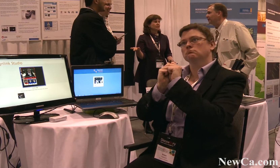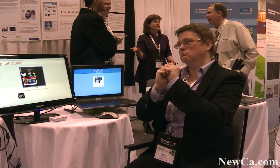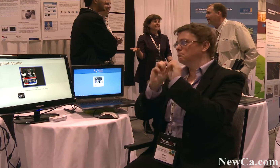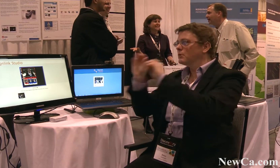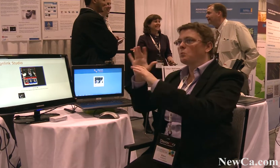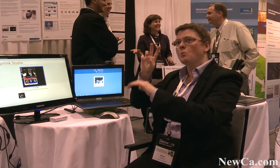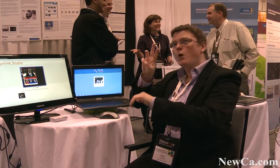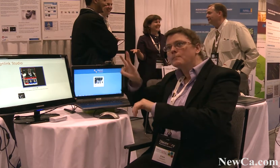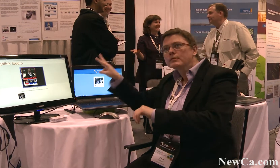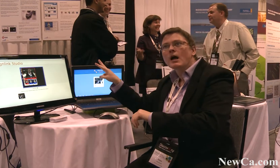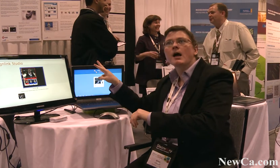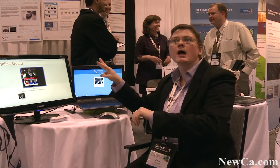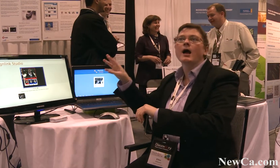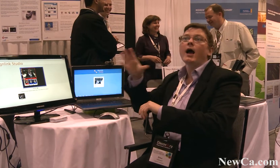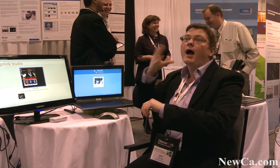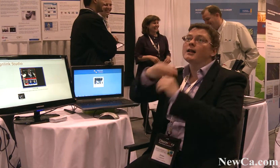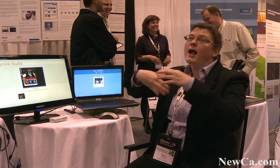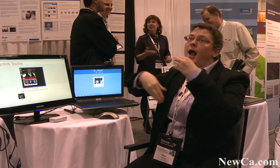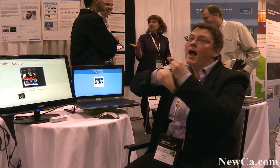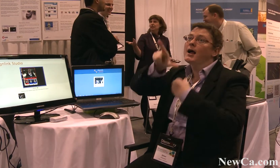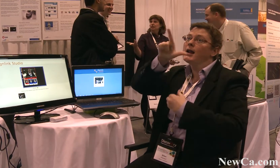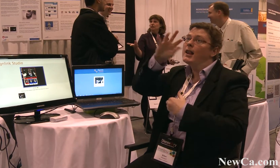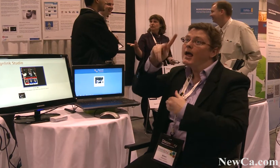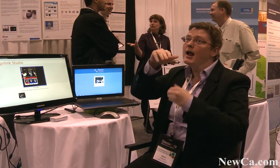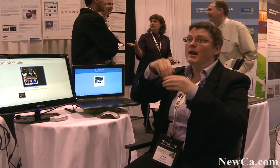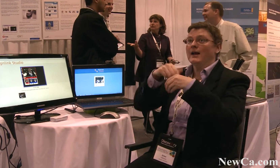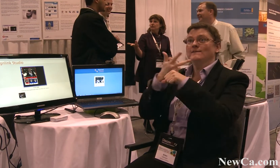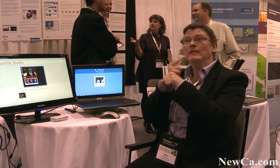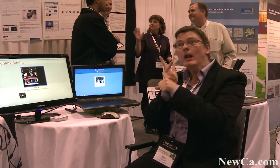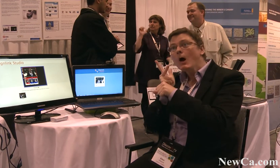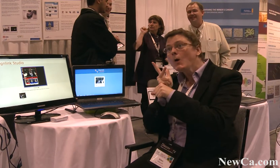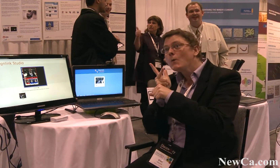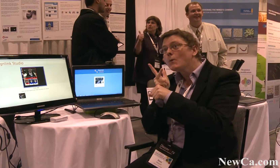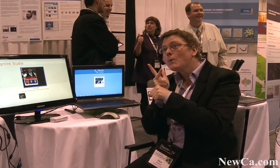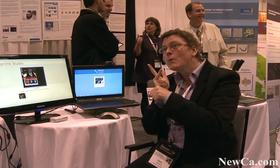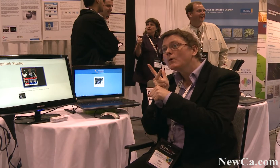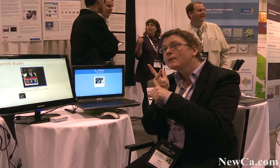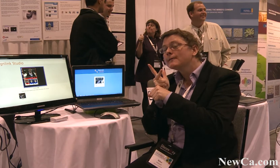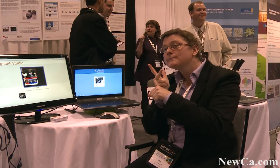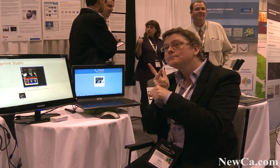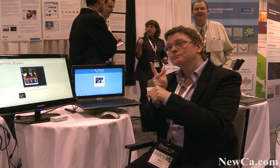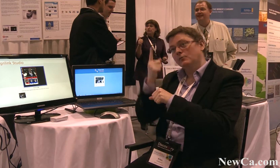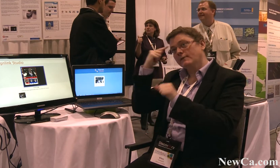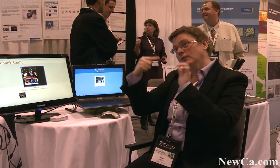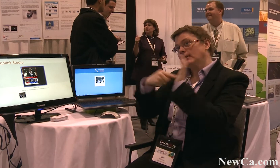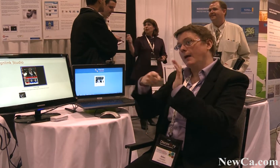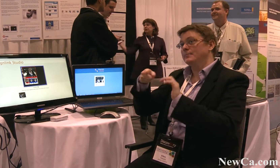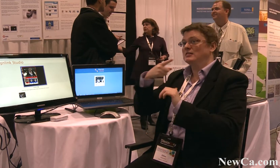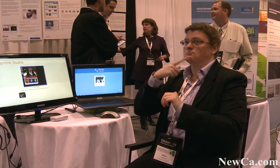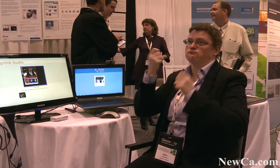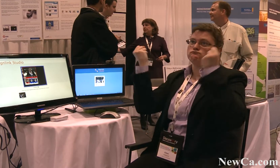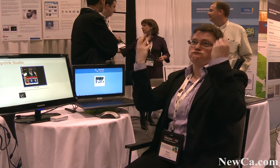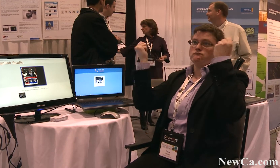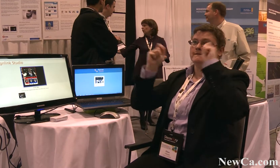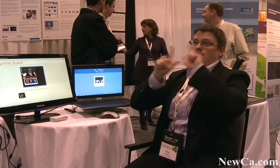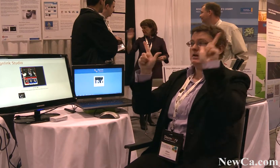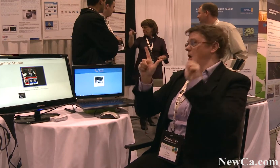visual-based navigation cues and visual content in internet environments. This means that we can capture things on video